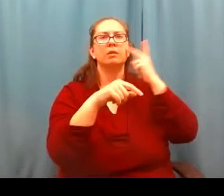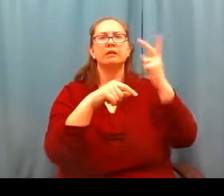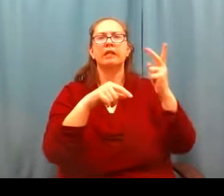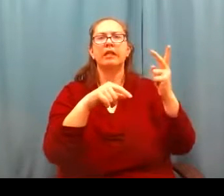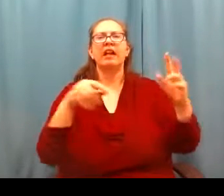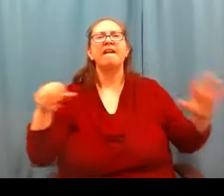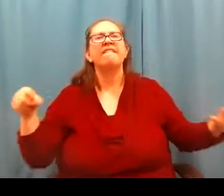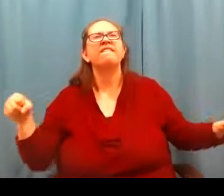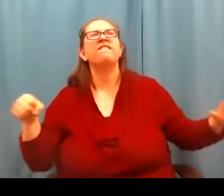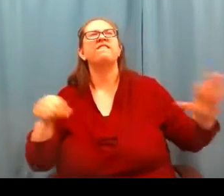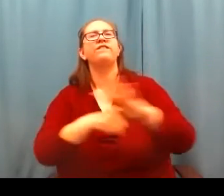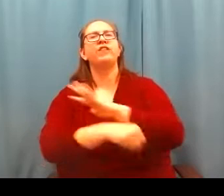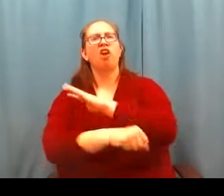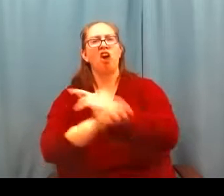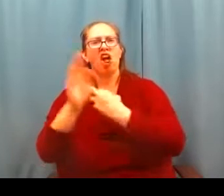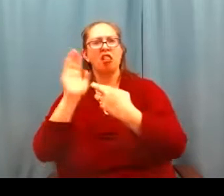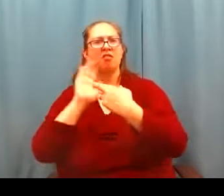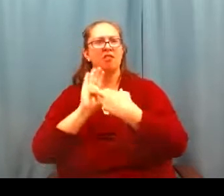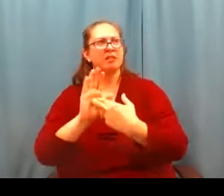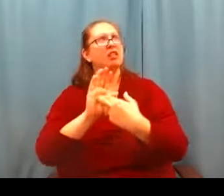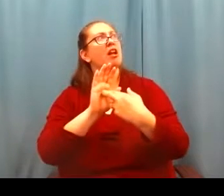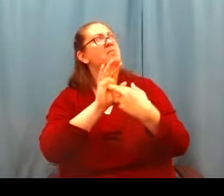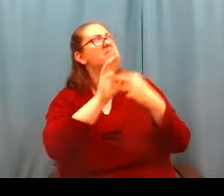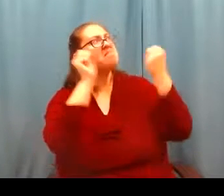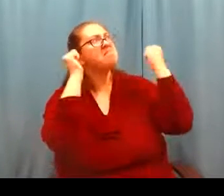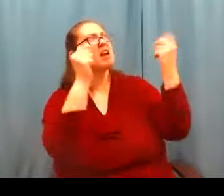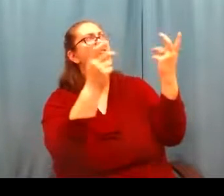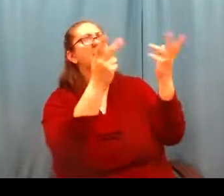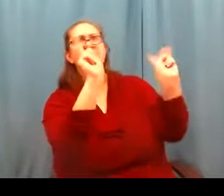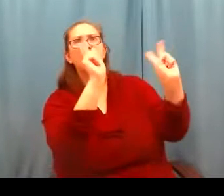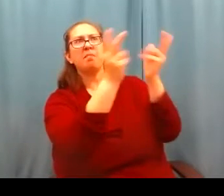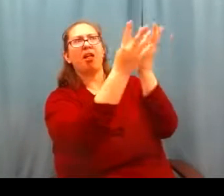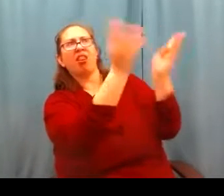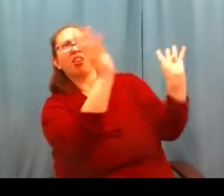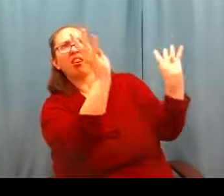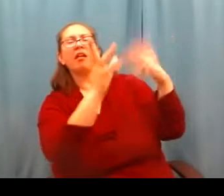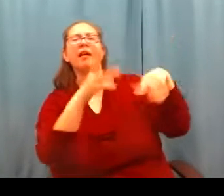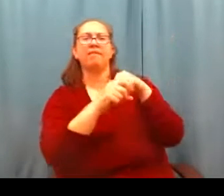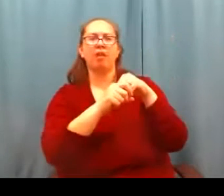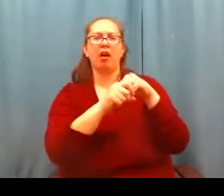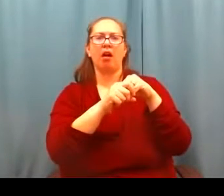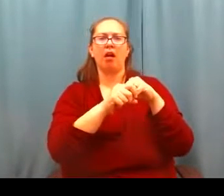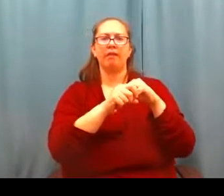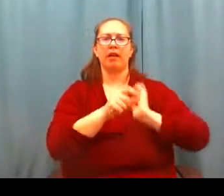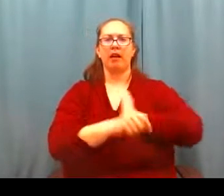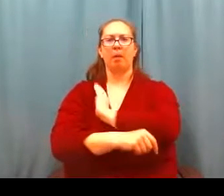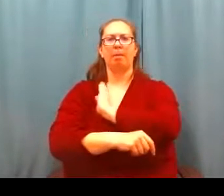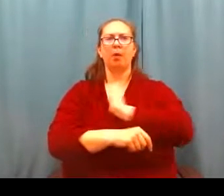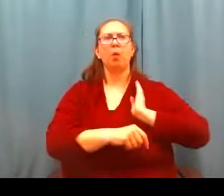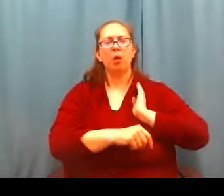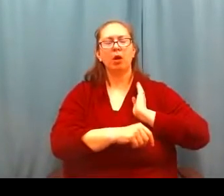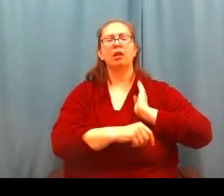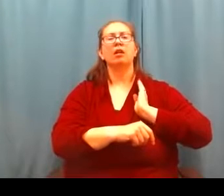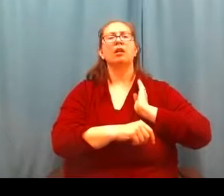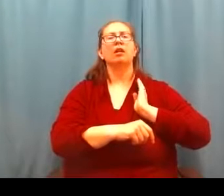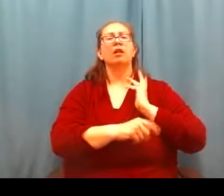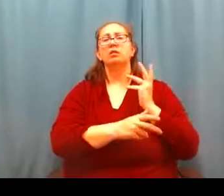on our advisory board. And the goal for the advisory board is to make sure that the